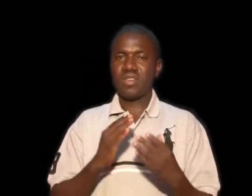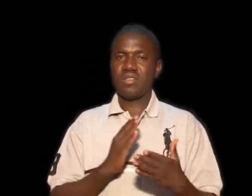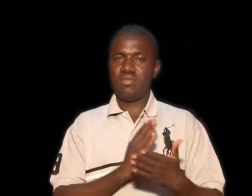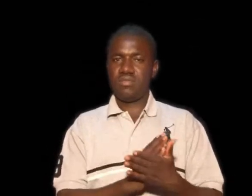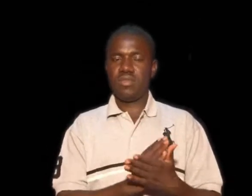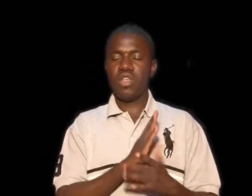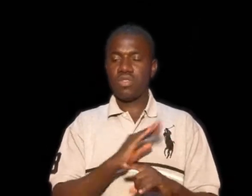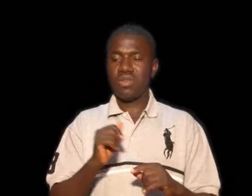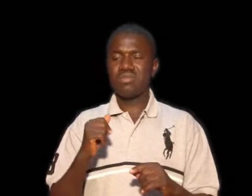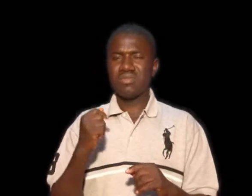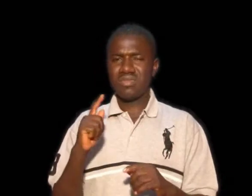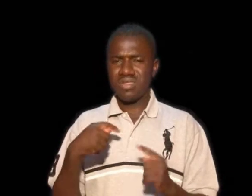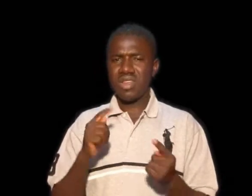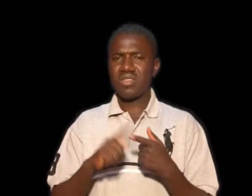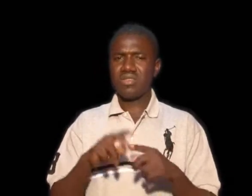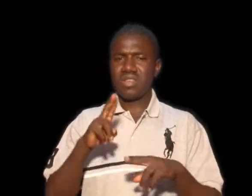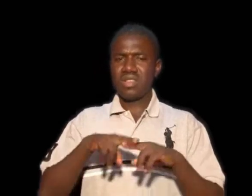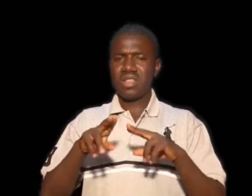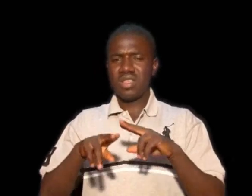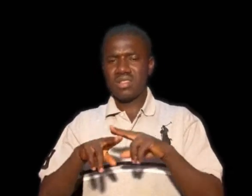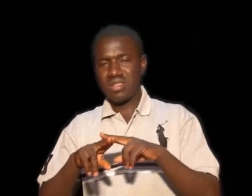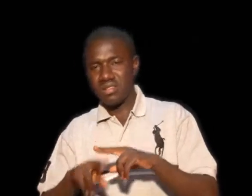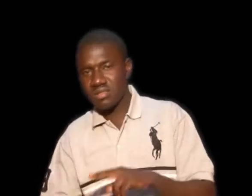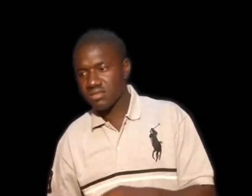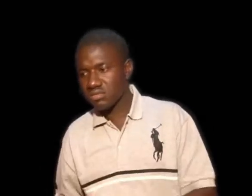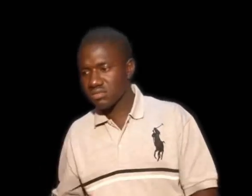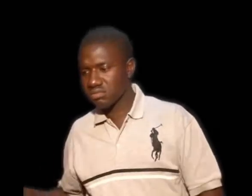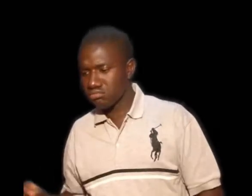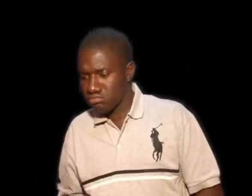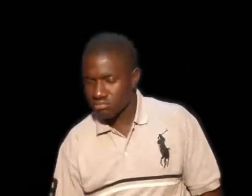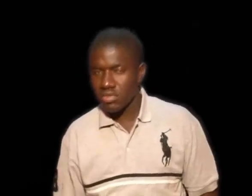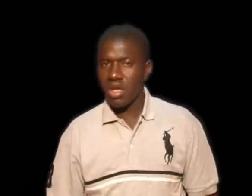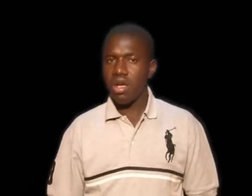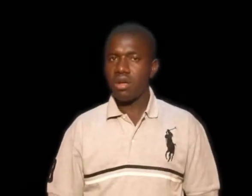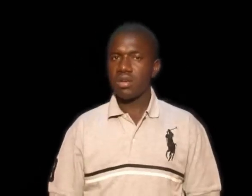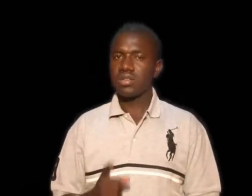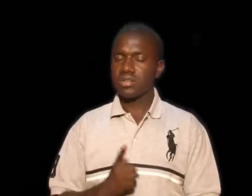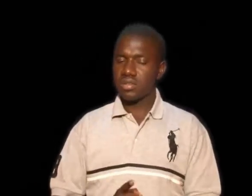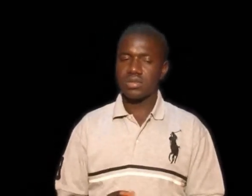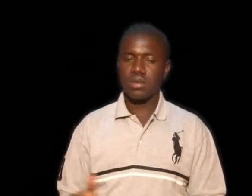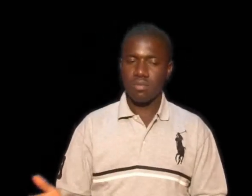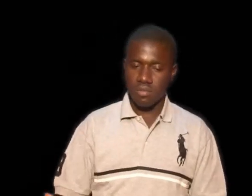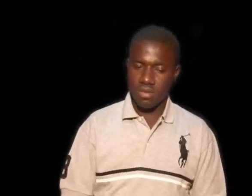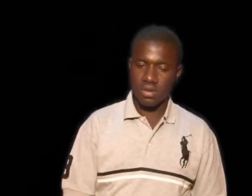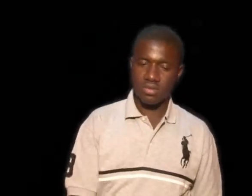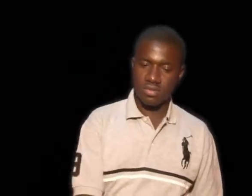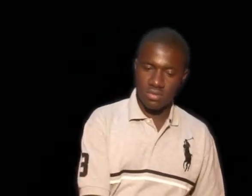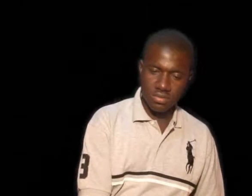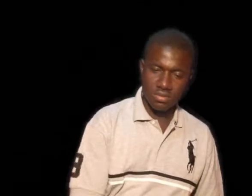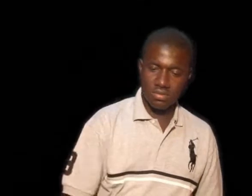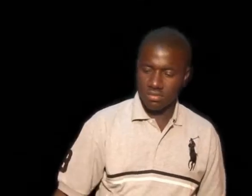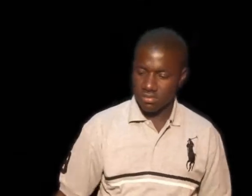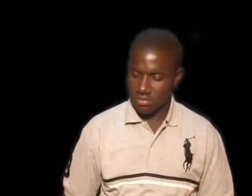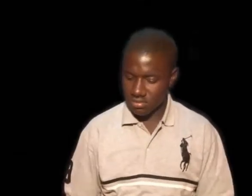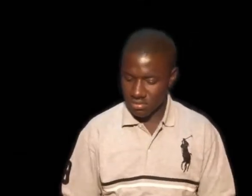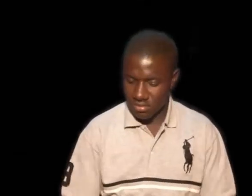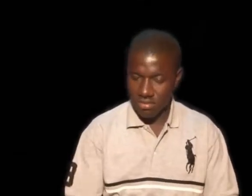Don't try to sit him or her down. Just guide one hand to the back or arm of a chair or to the edge of a table.